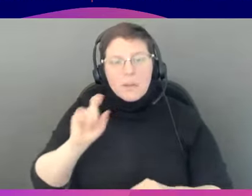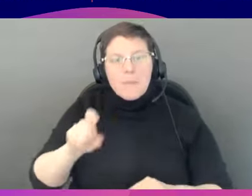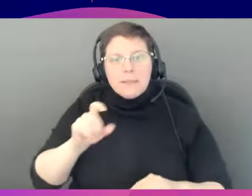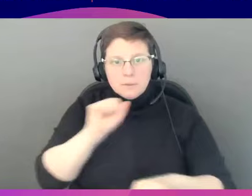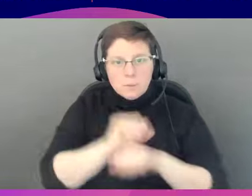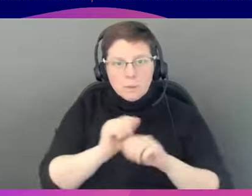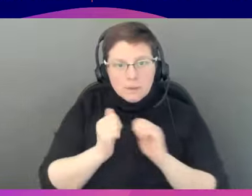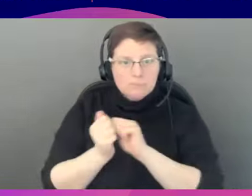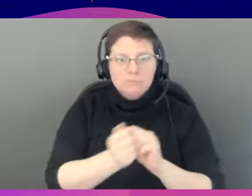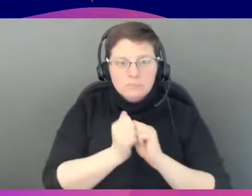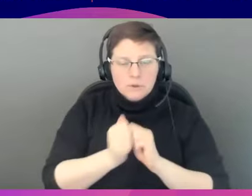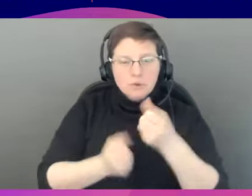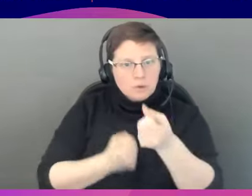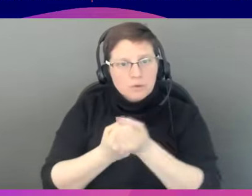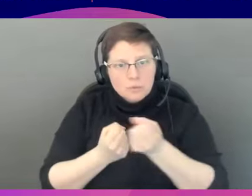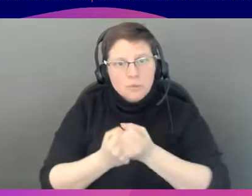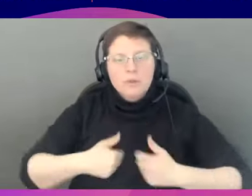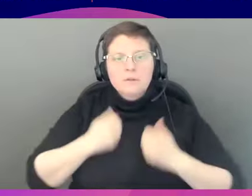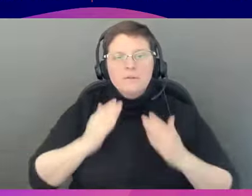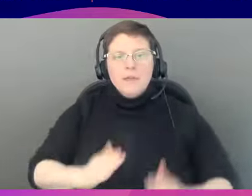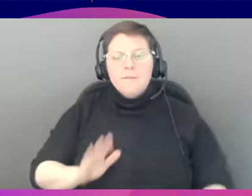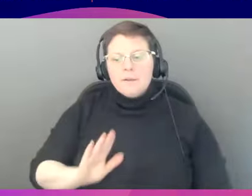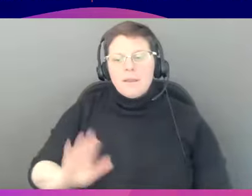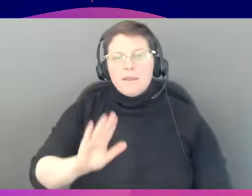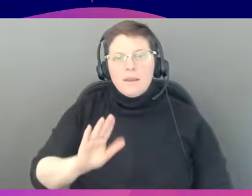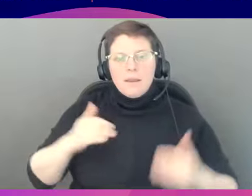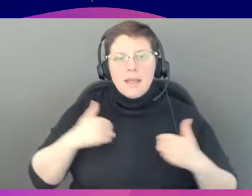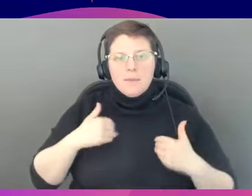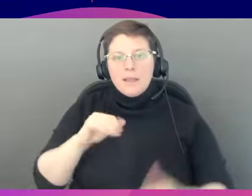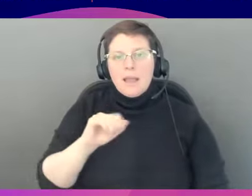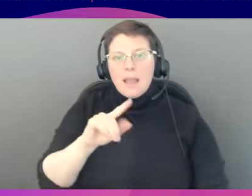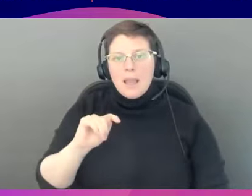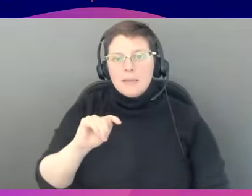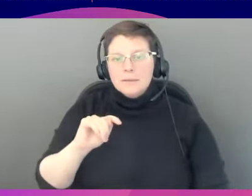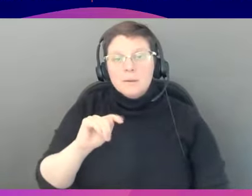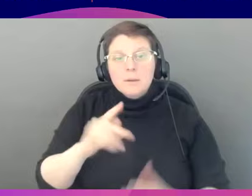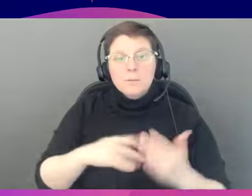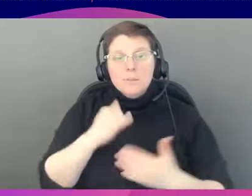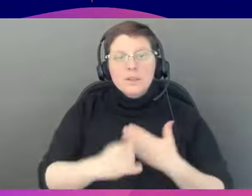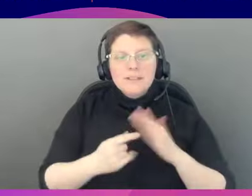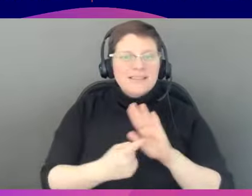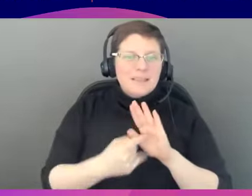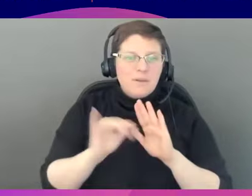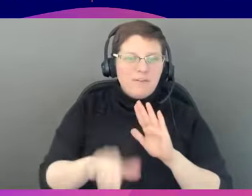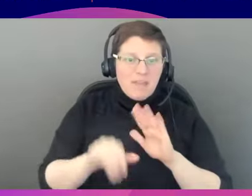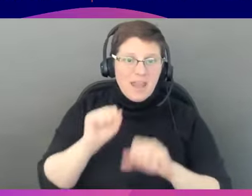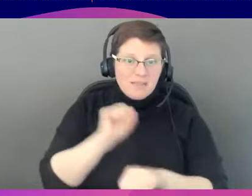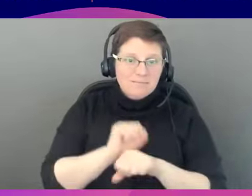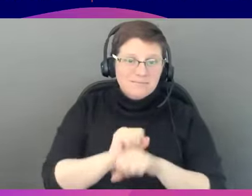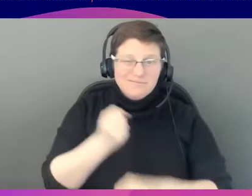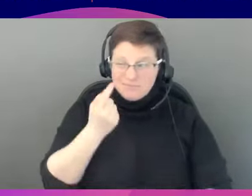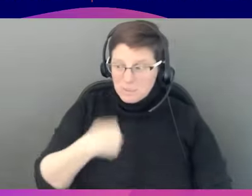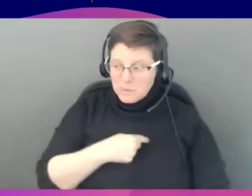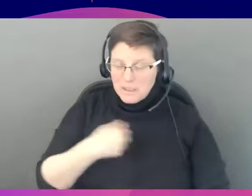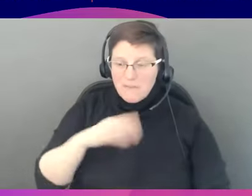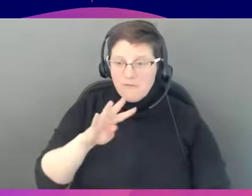programs to support survivors and their animals. The ACT project is an example of that collaboration. Our 40+ partners